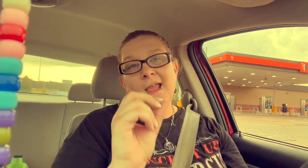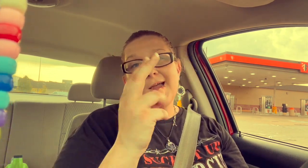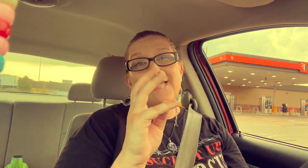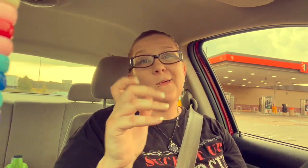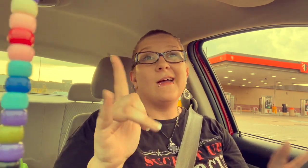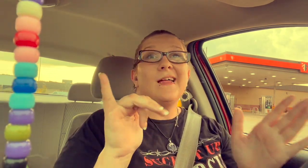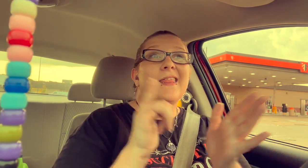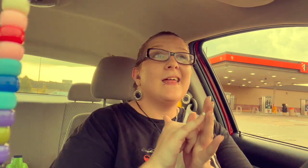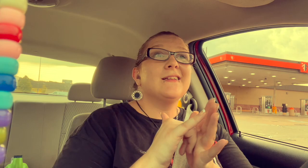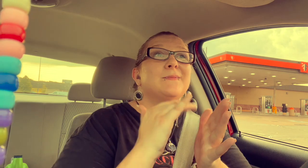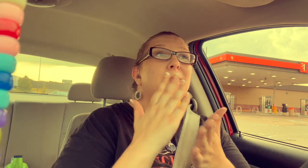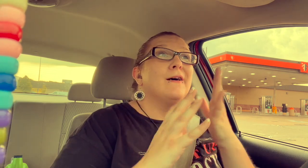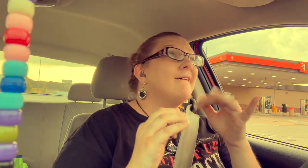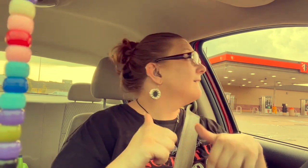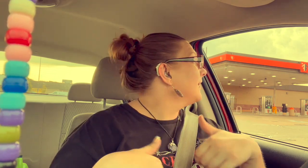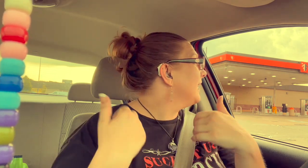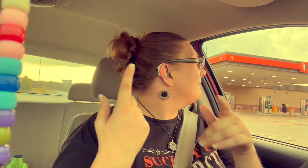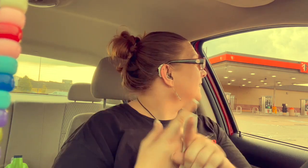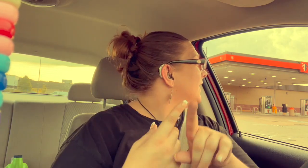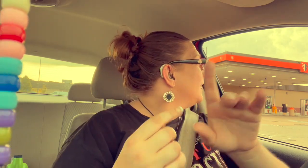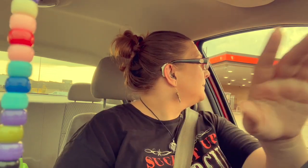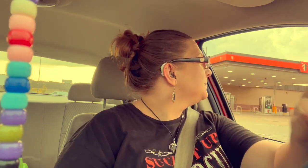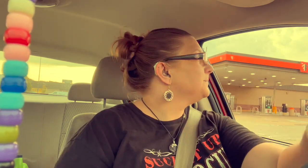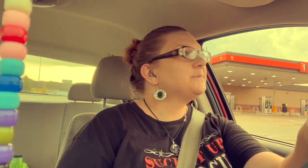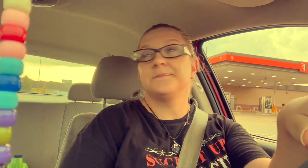Oh well, that's probably